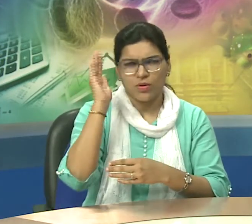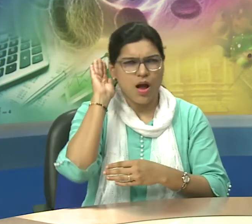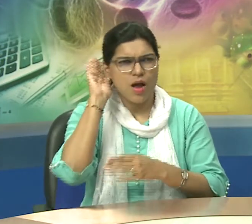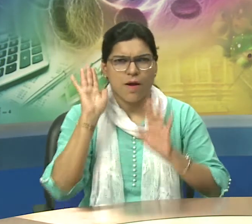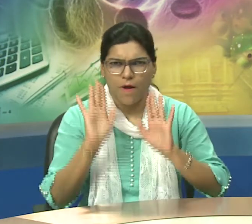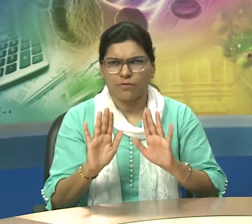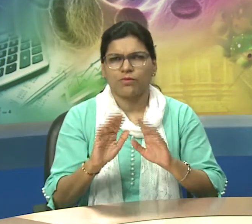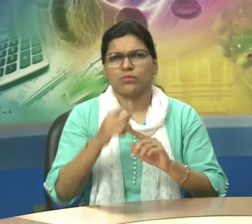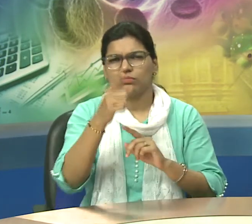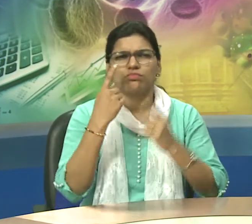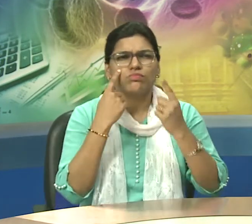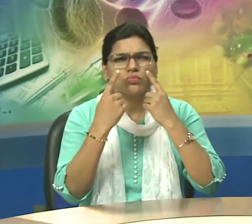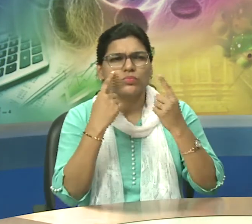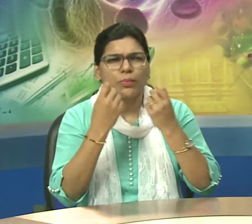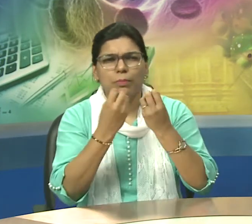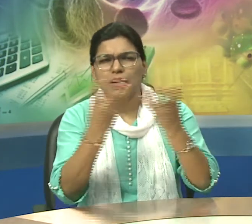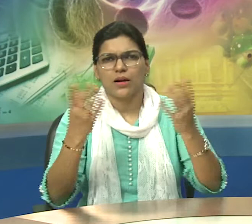Have you ever heard a